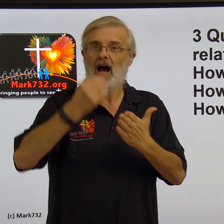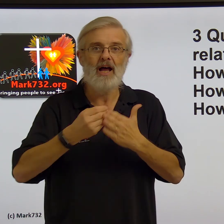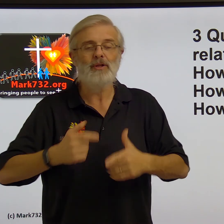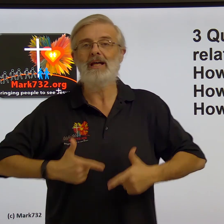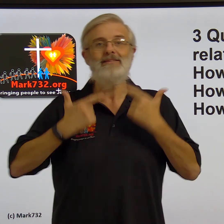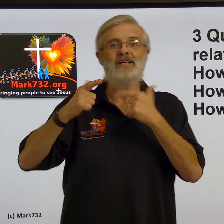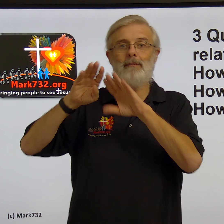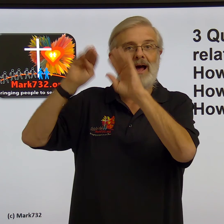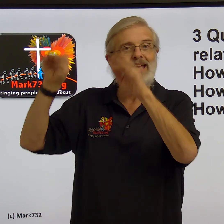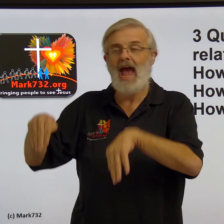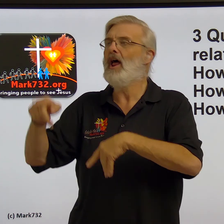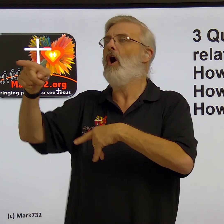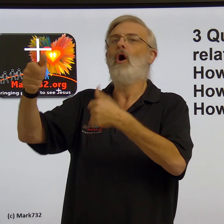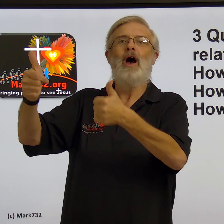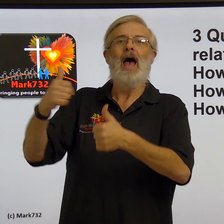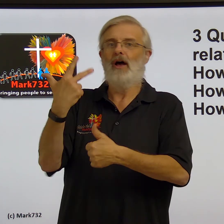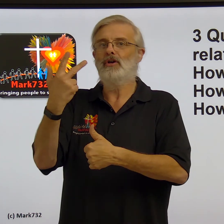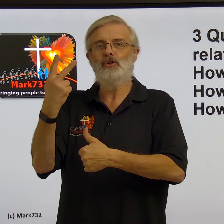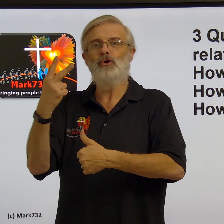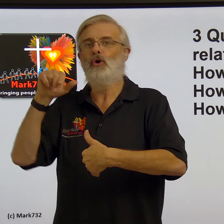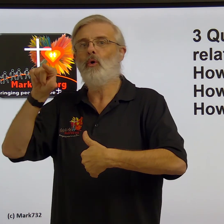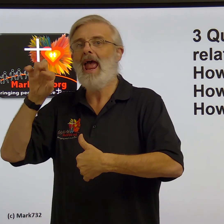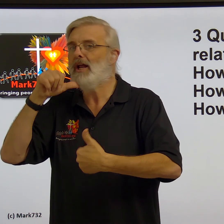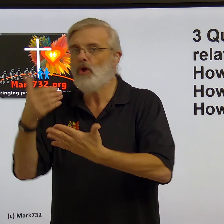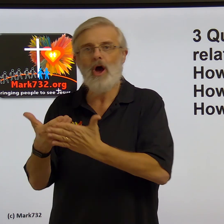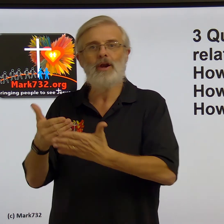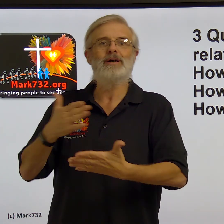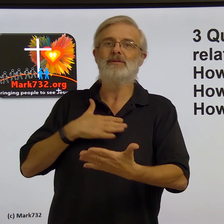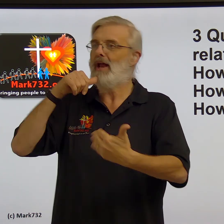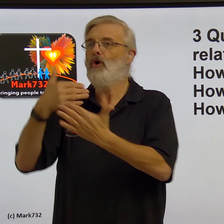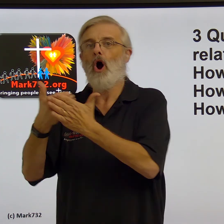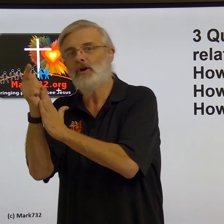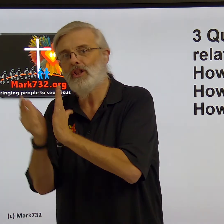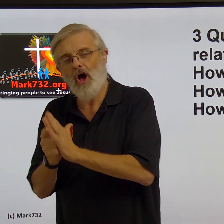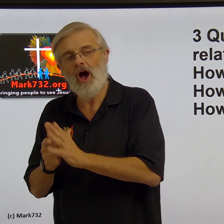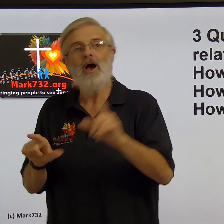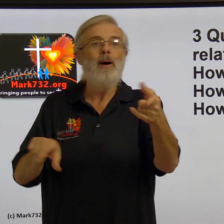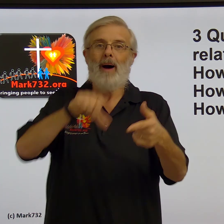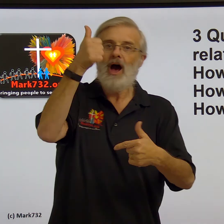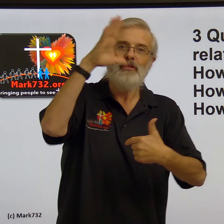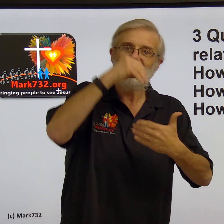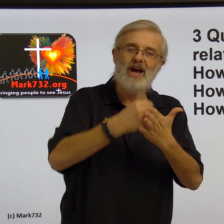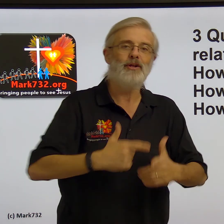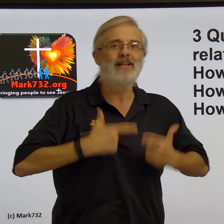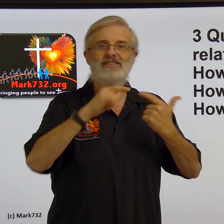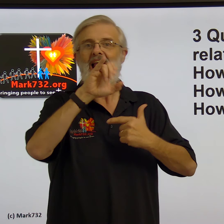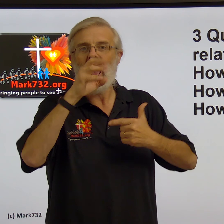lives in Montana oh and the two granddaughters my daughter-in-law my other son lives in Iowa